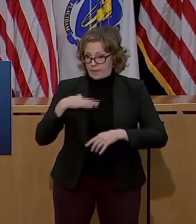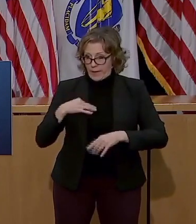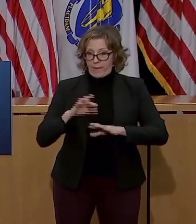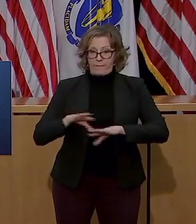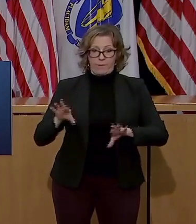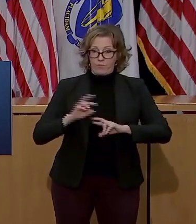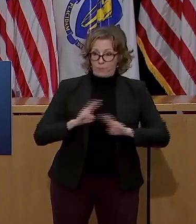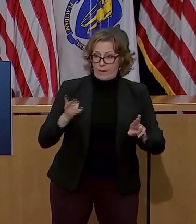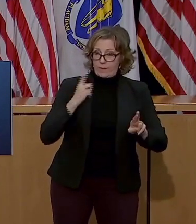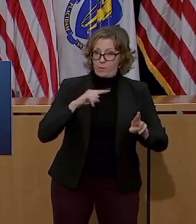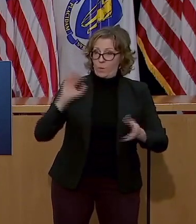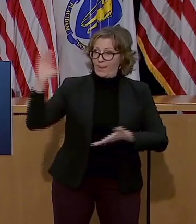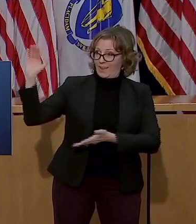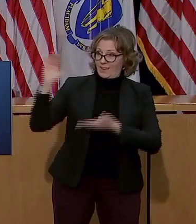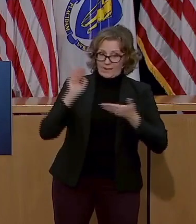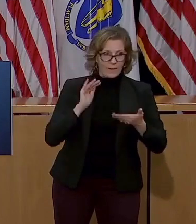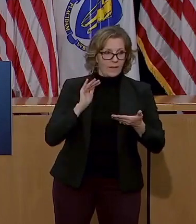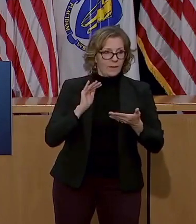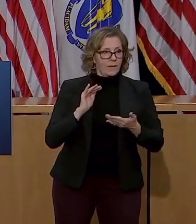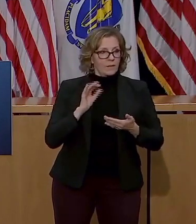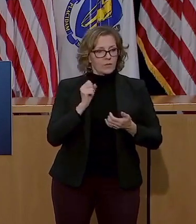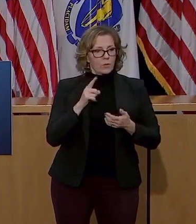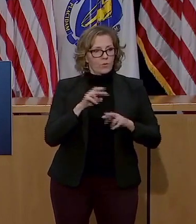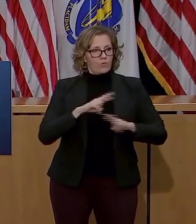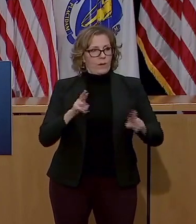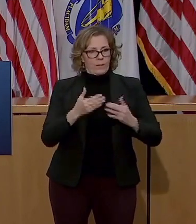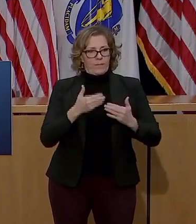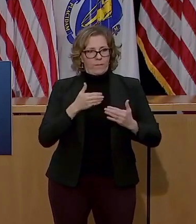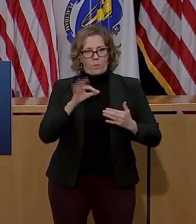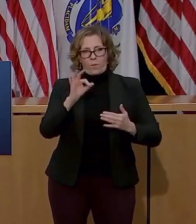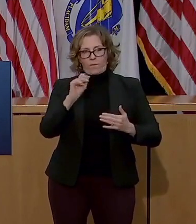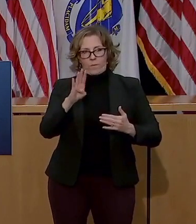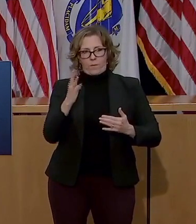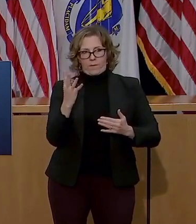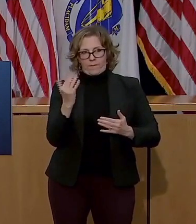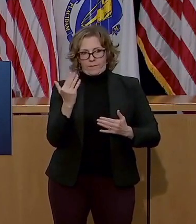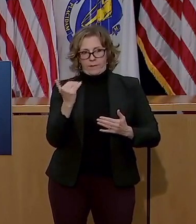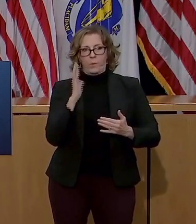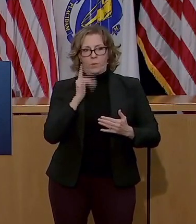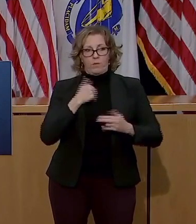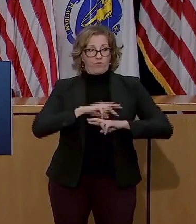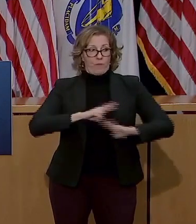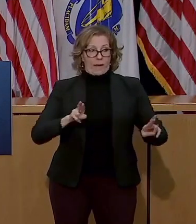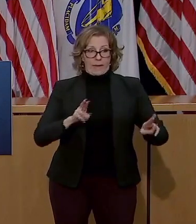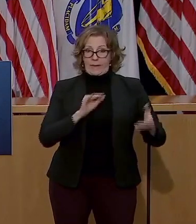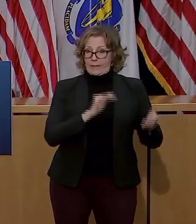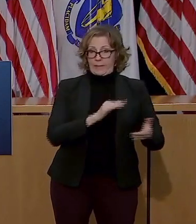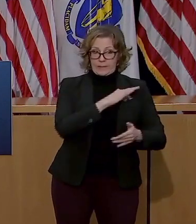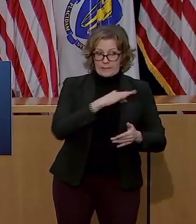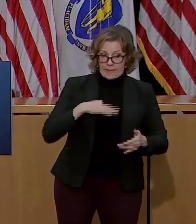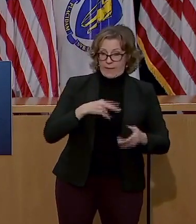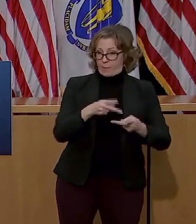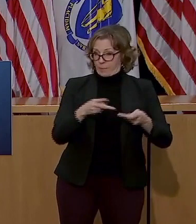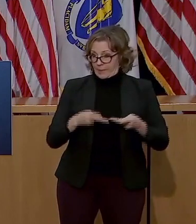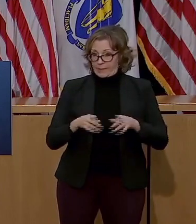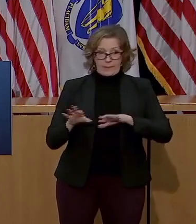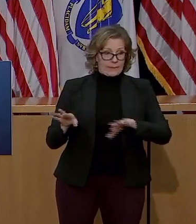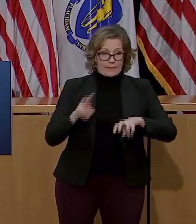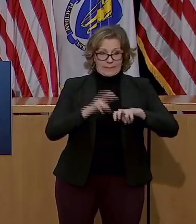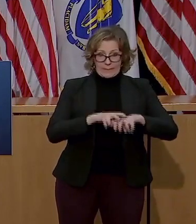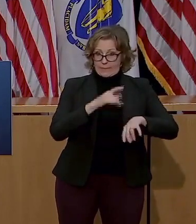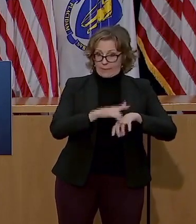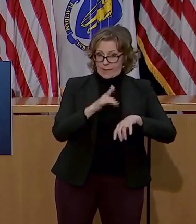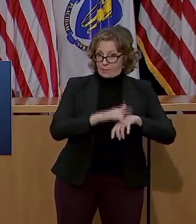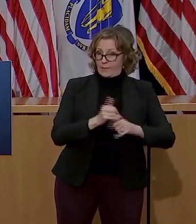February 15th, right, we'll have staffed capacity for vaccinations, about 305,000 doses a week. So we're trying